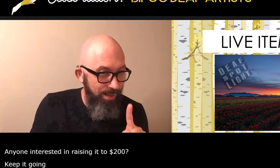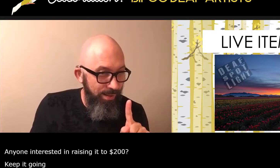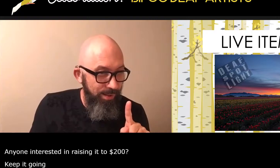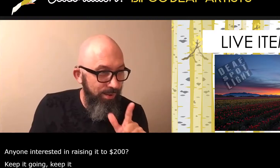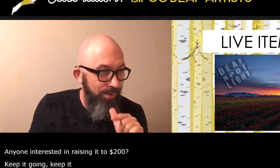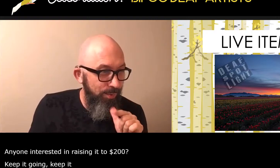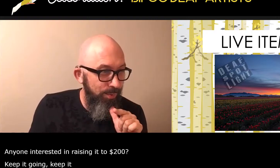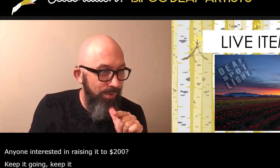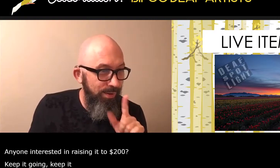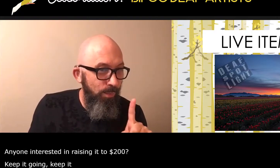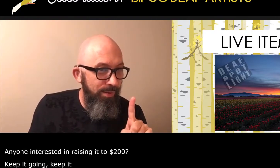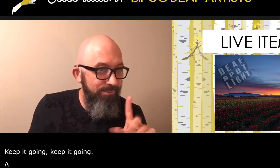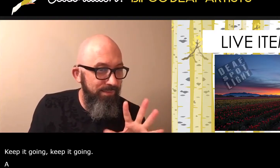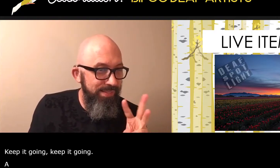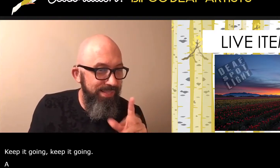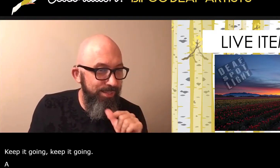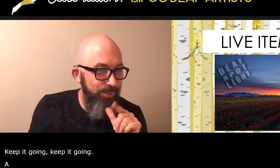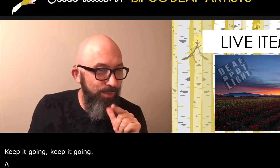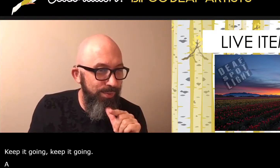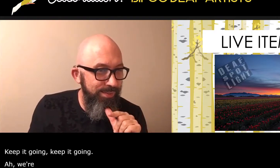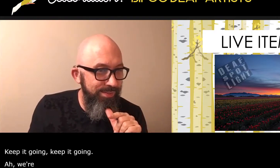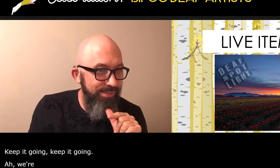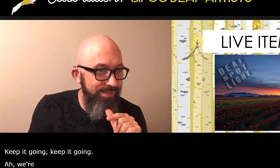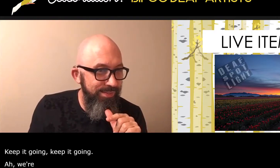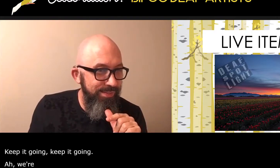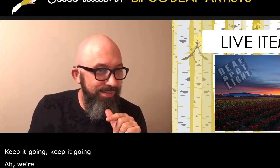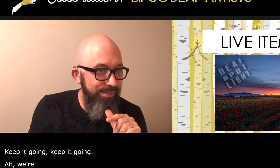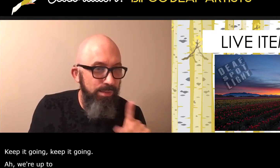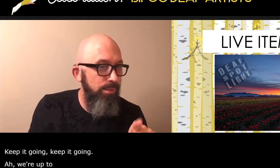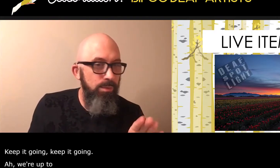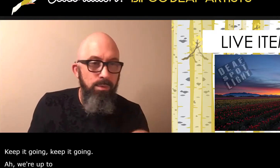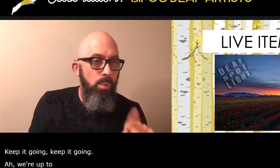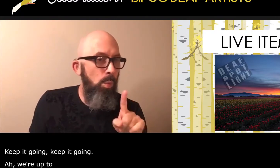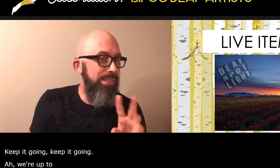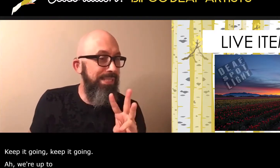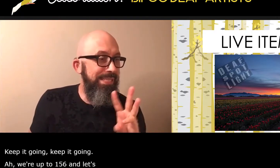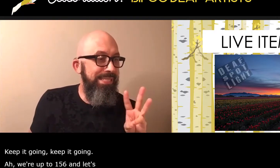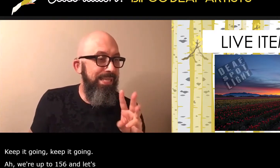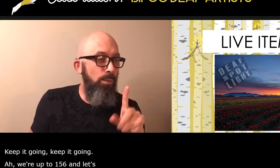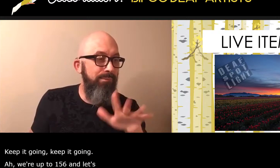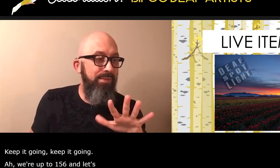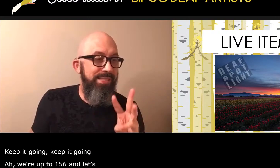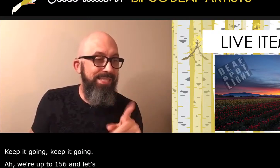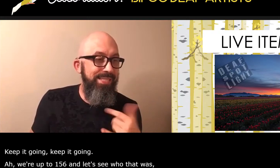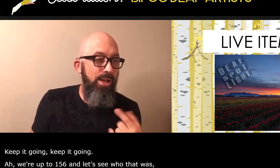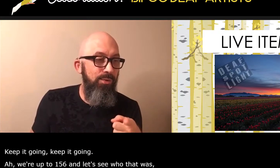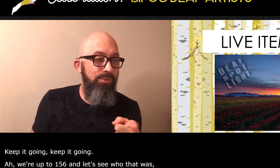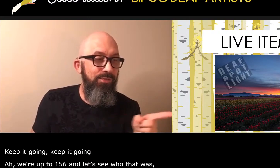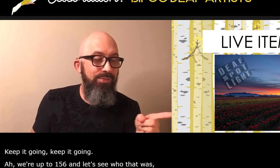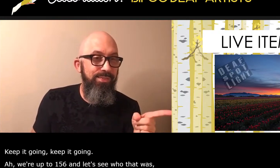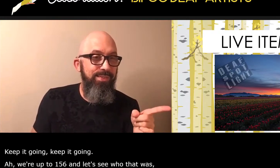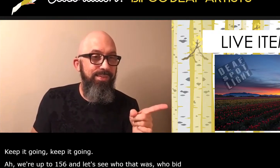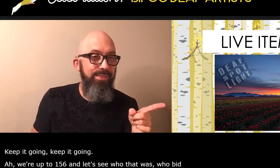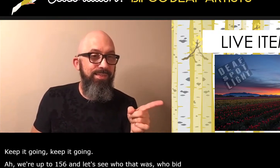We're up to 156, and let's see who that was. Who bid 156?